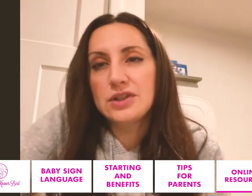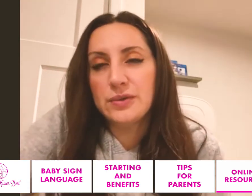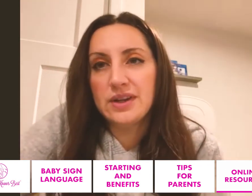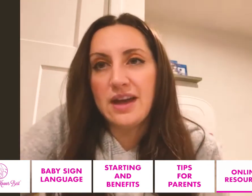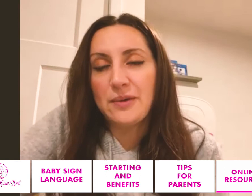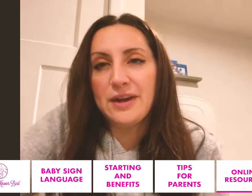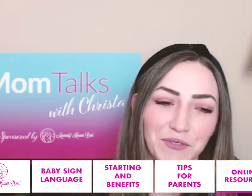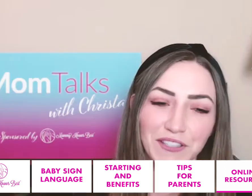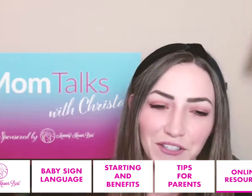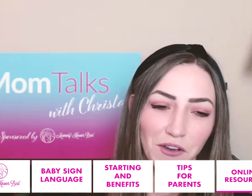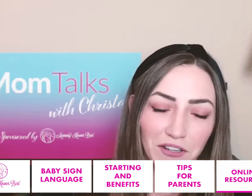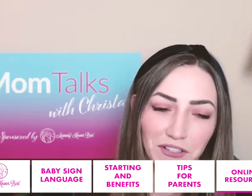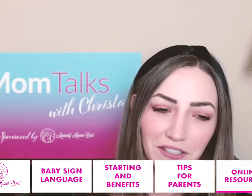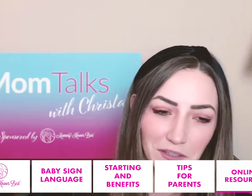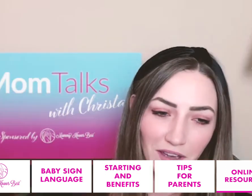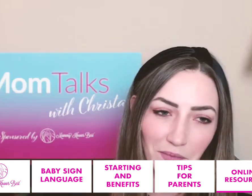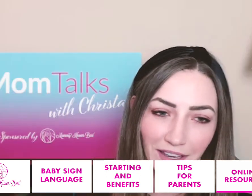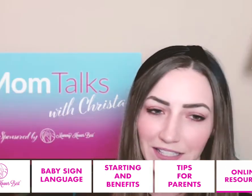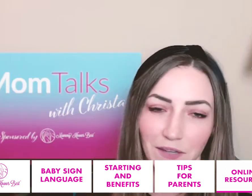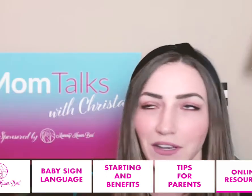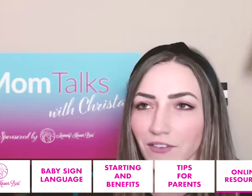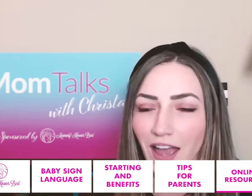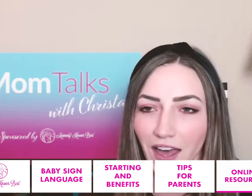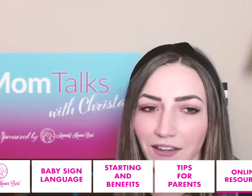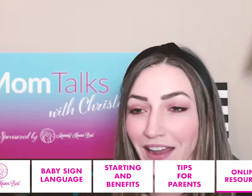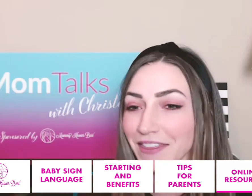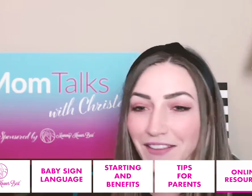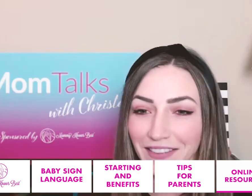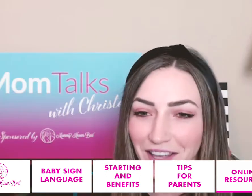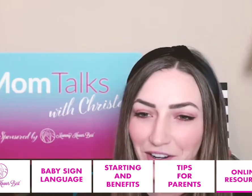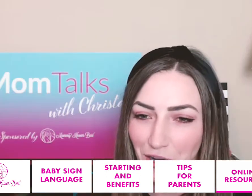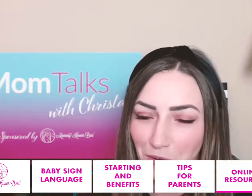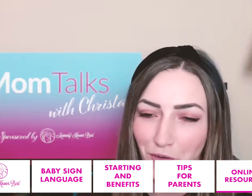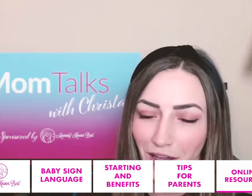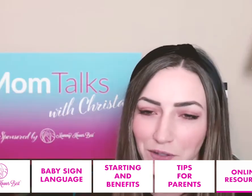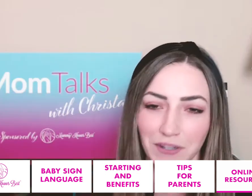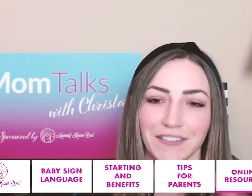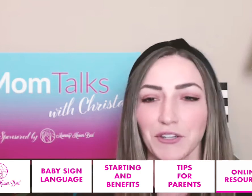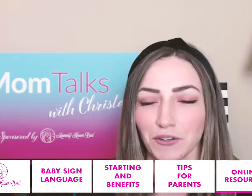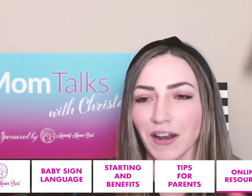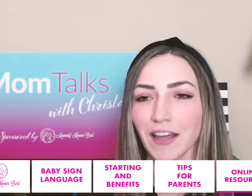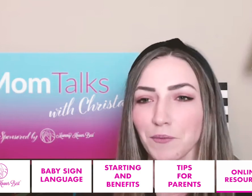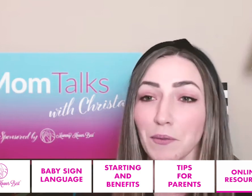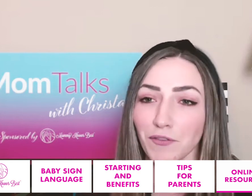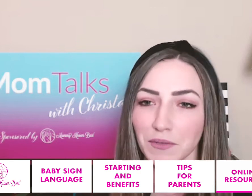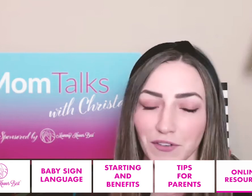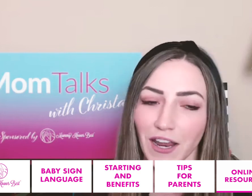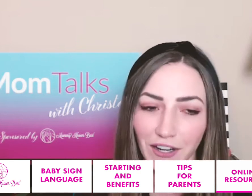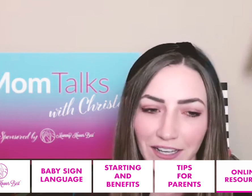it that way. So this is so interesting to me. Like I said, we never had anything like this on our show before. And I always want to, try to get people from different areas that